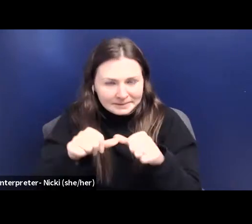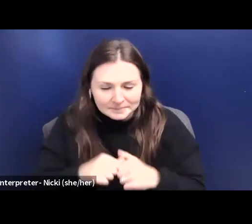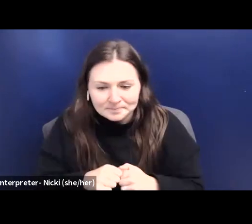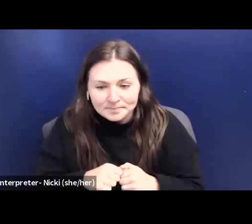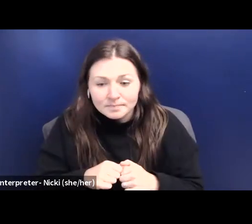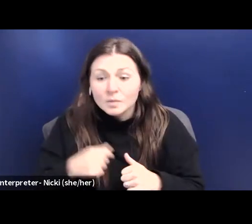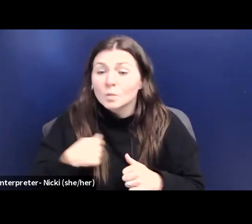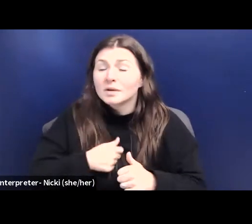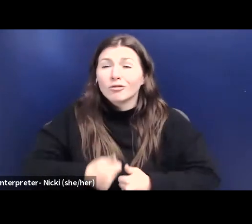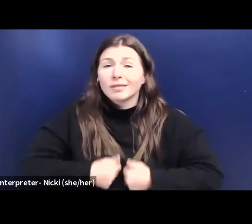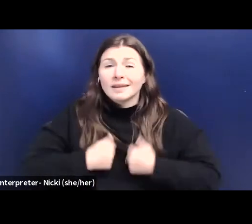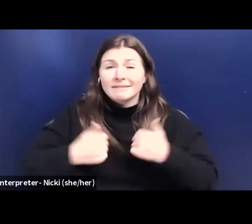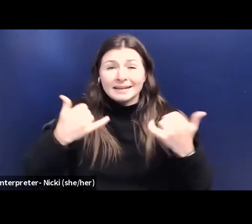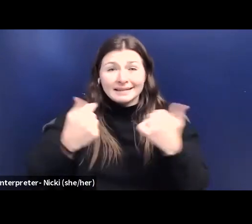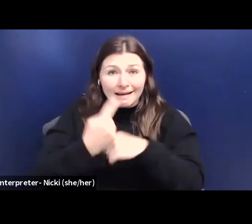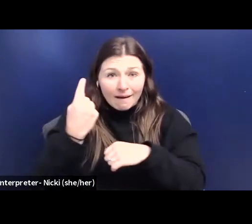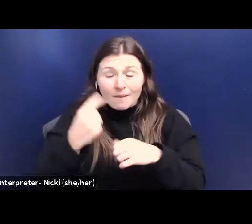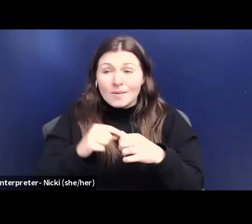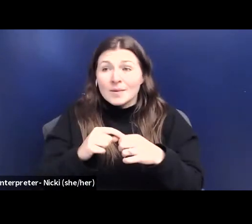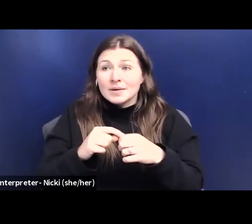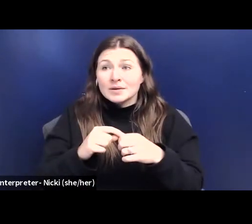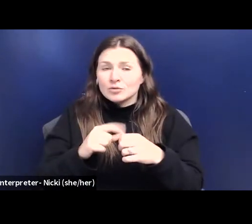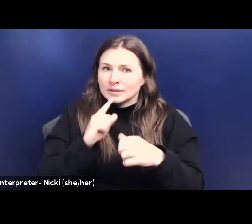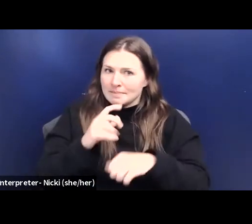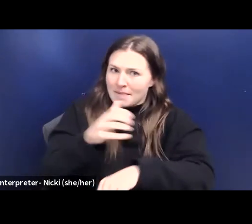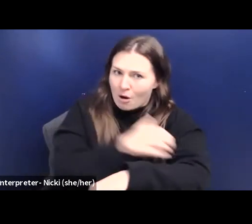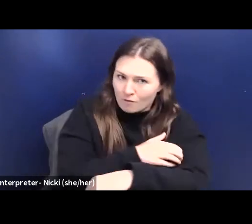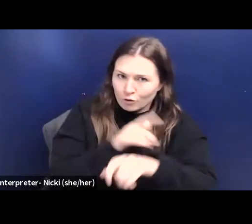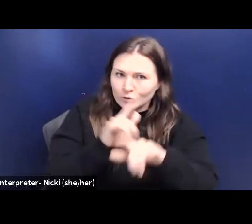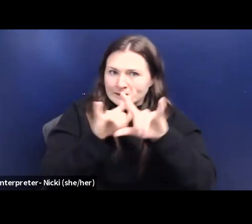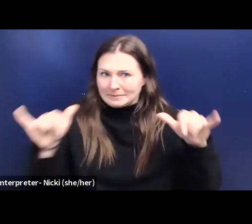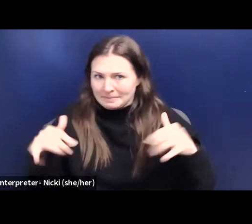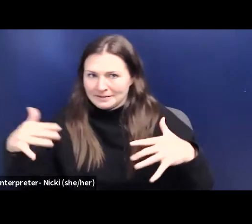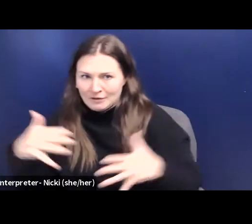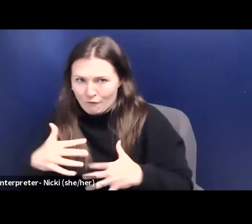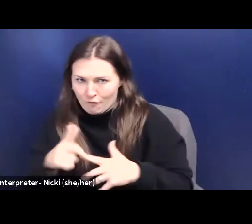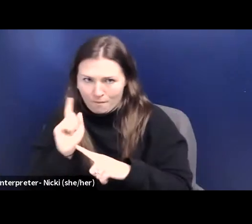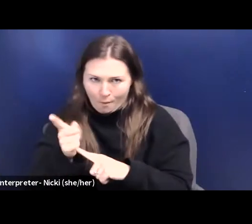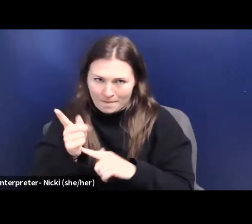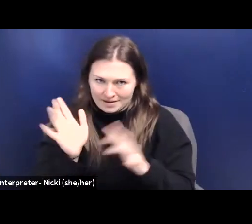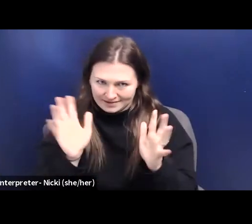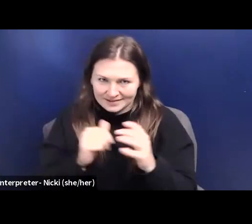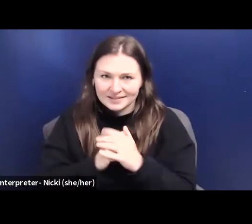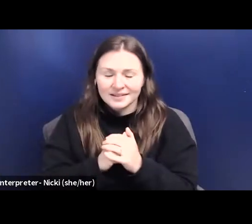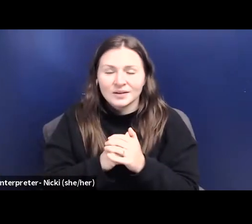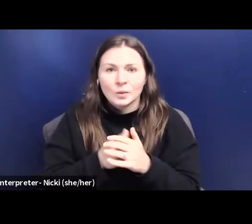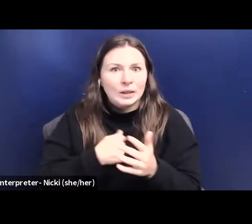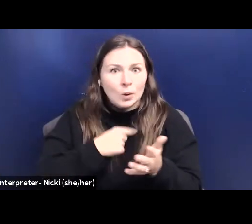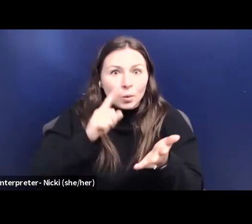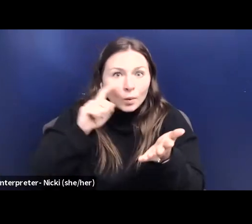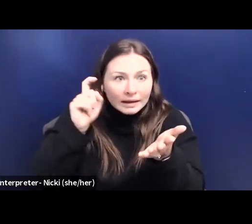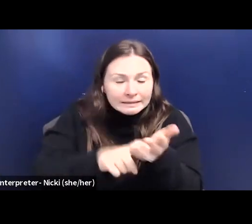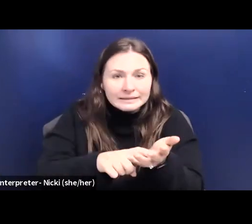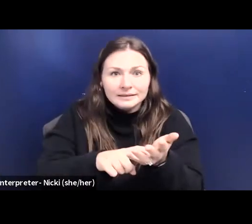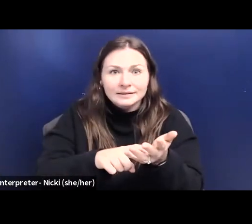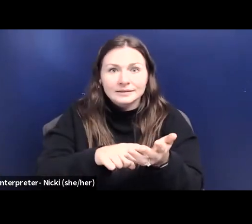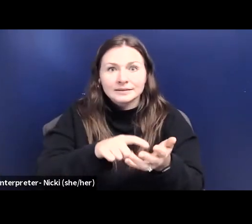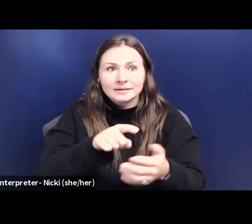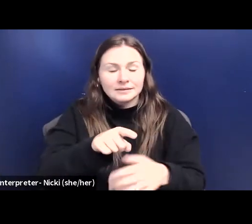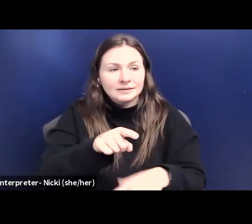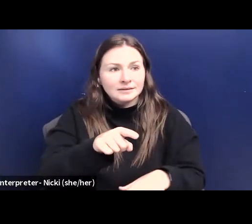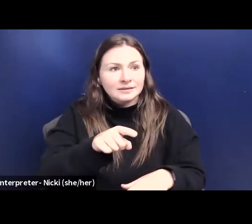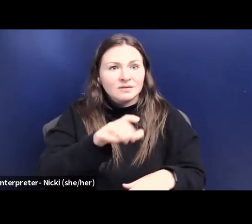a powerful and simultaneously terrifying moment. We're witnessing the dissolution of old